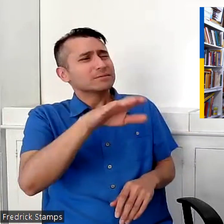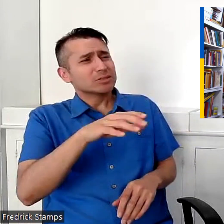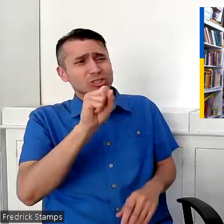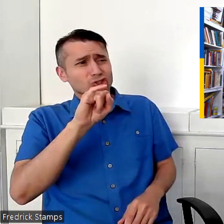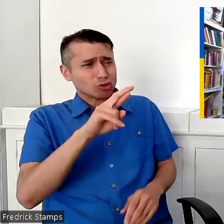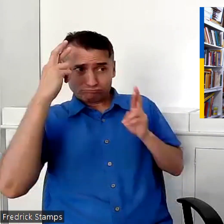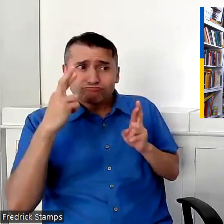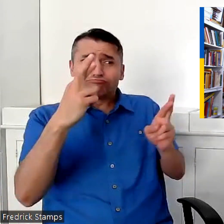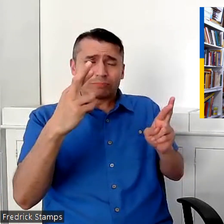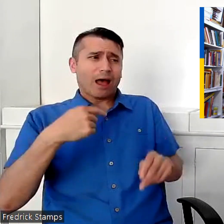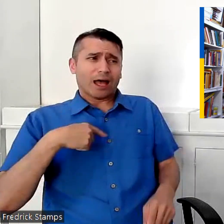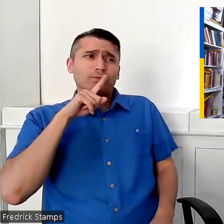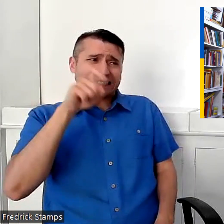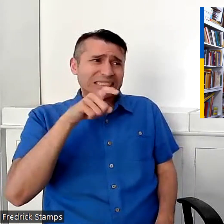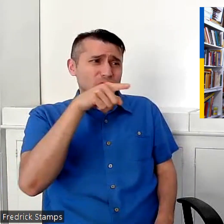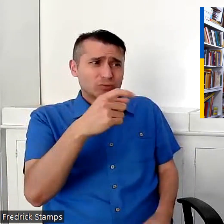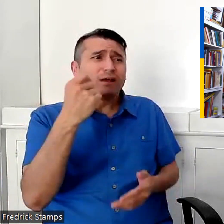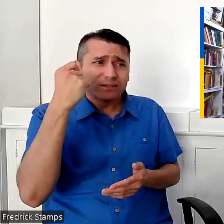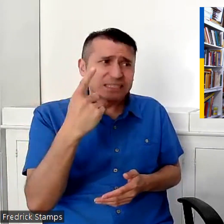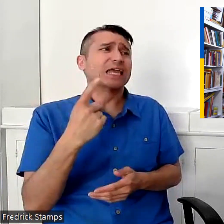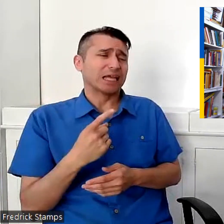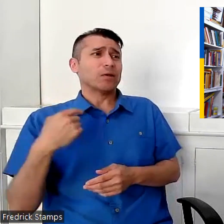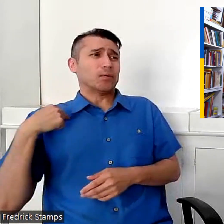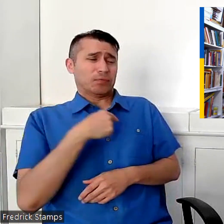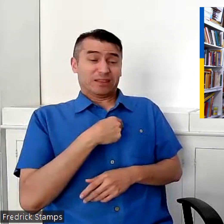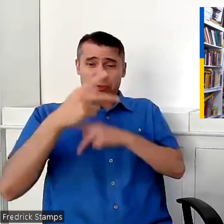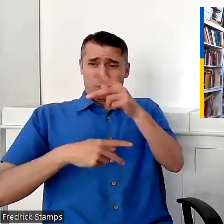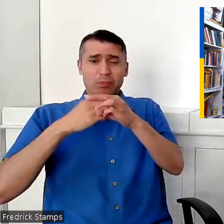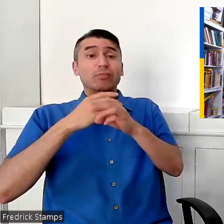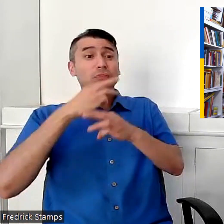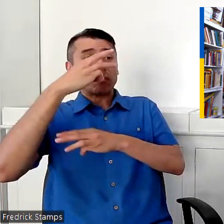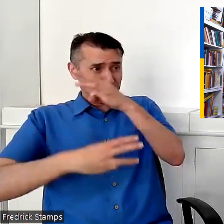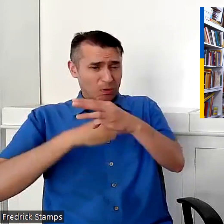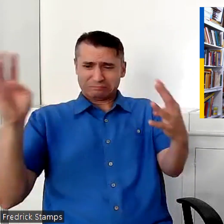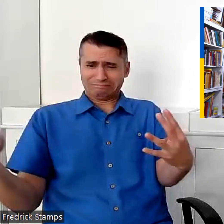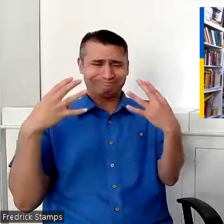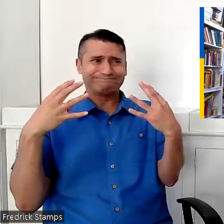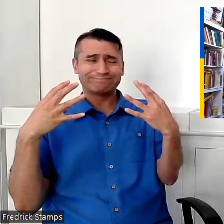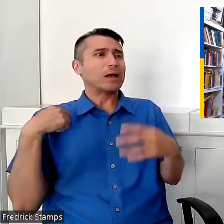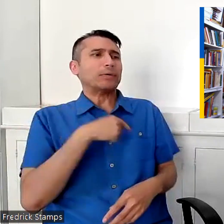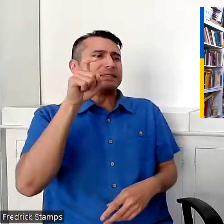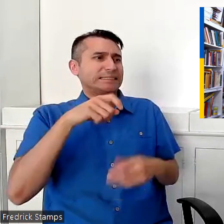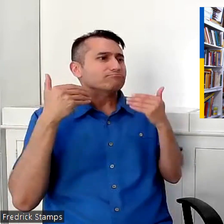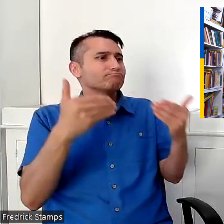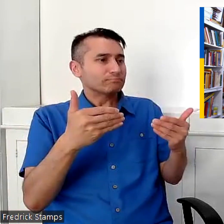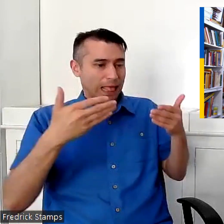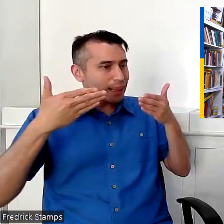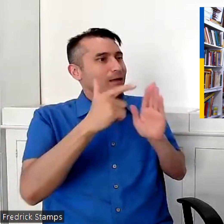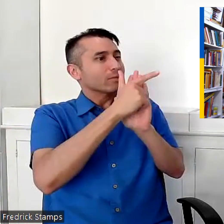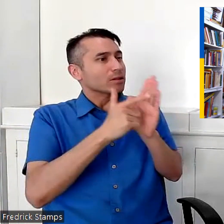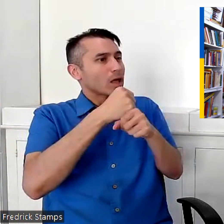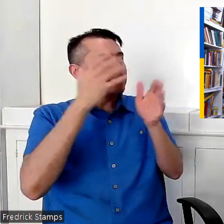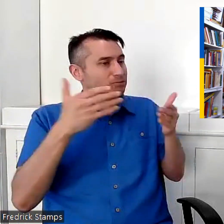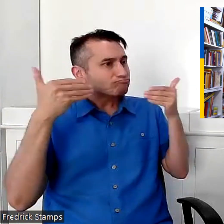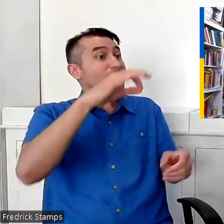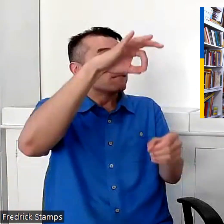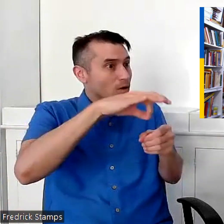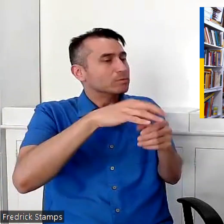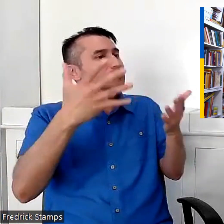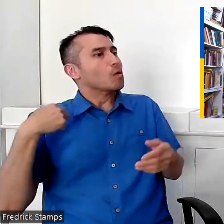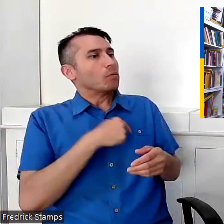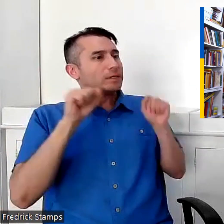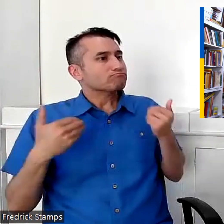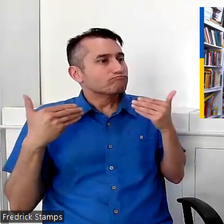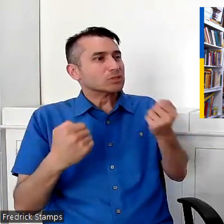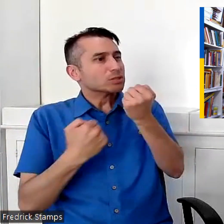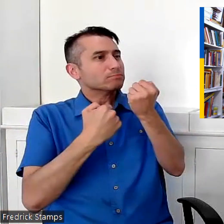hate you," say, "Sir, I really need you to understand that we look bad before the world. We need to get this to a floor vote